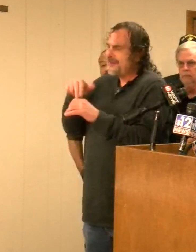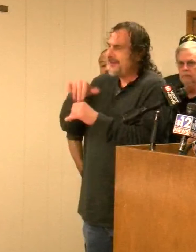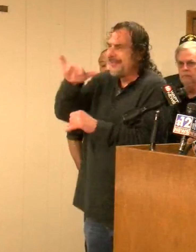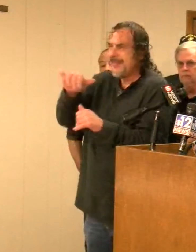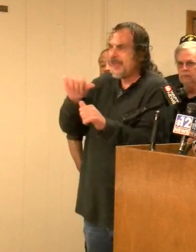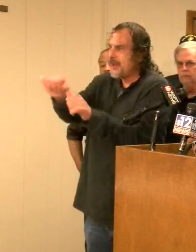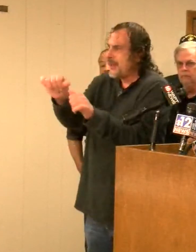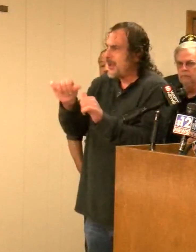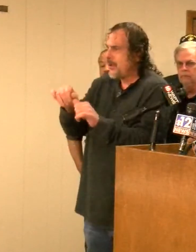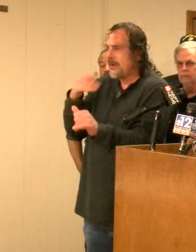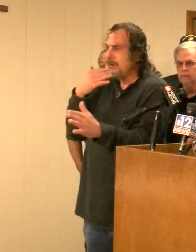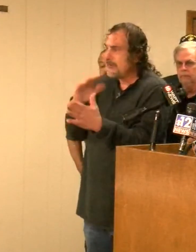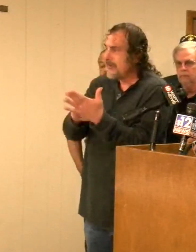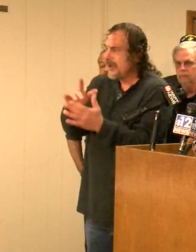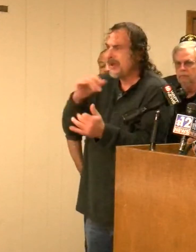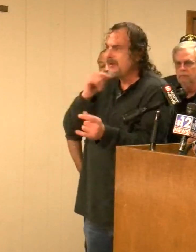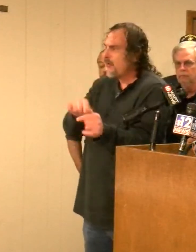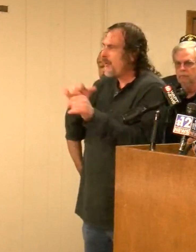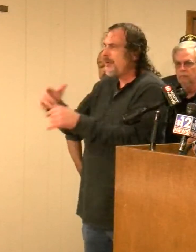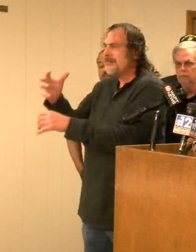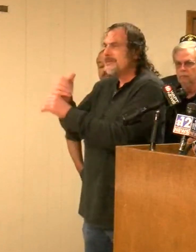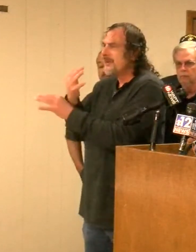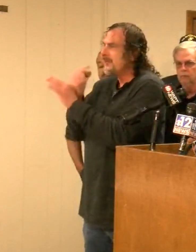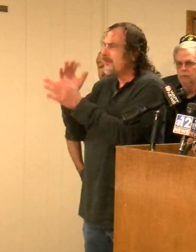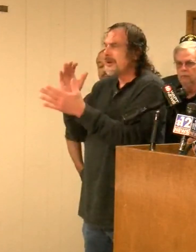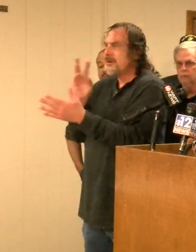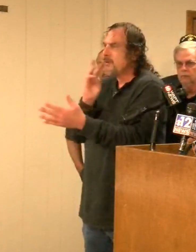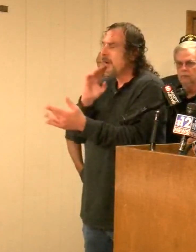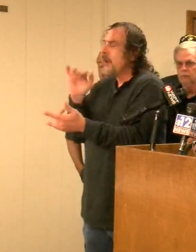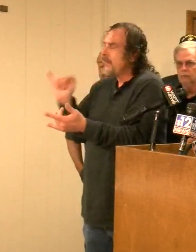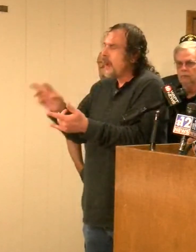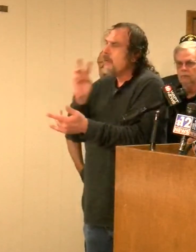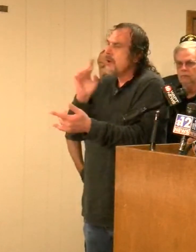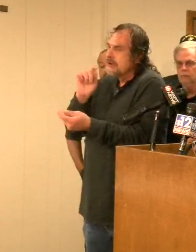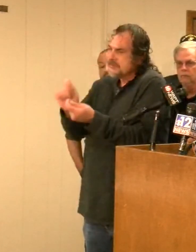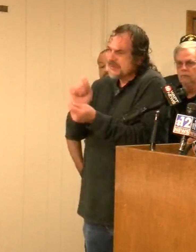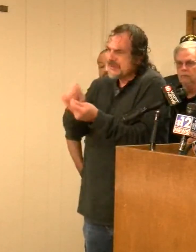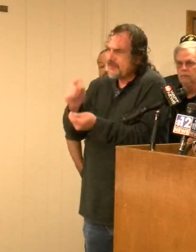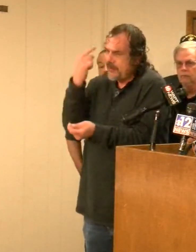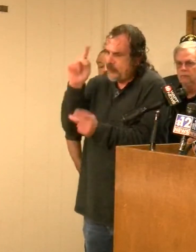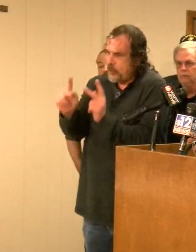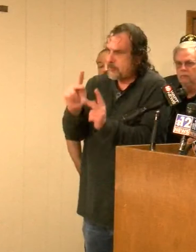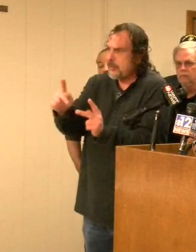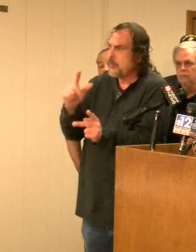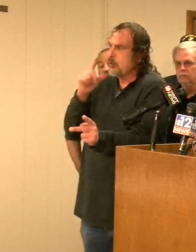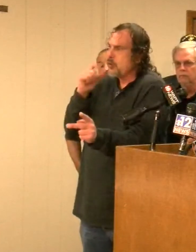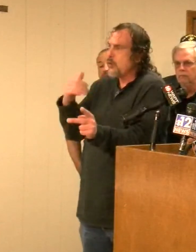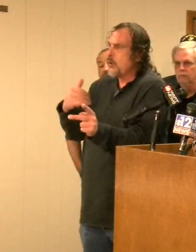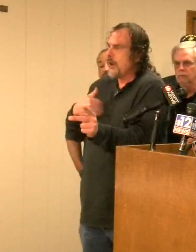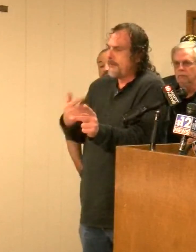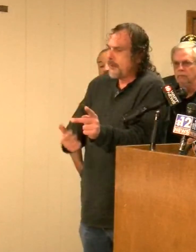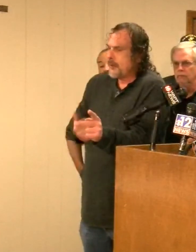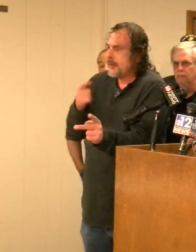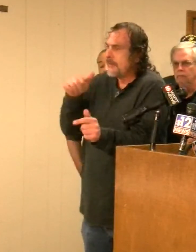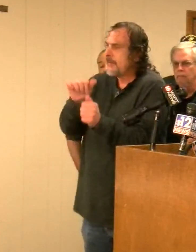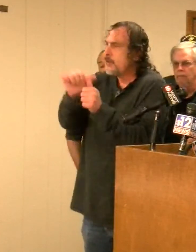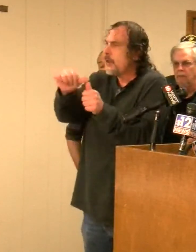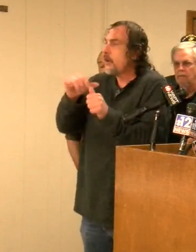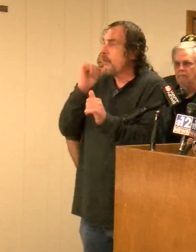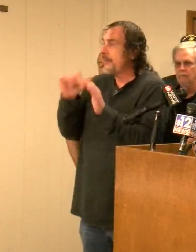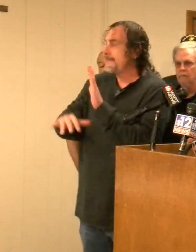the affected area, don't come to get the water. The water is specifically for the individuals in the affected